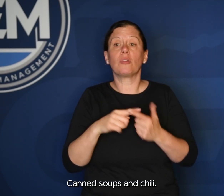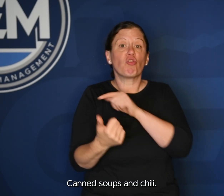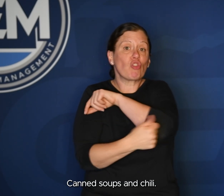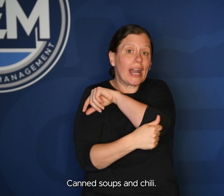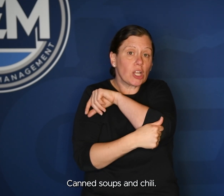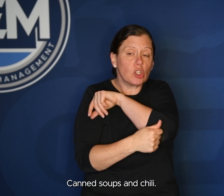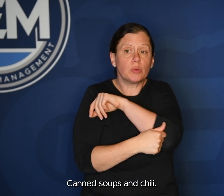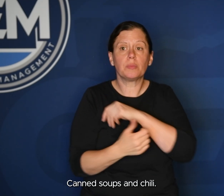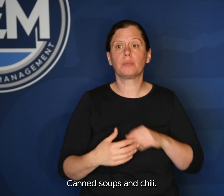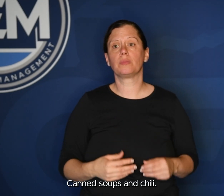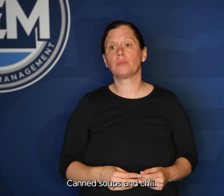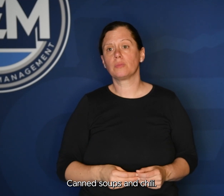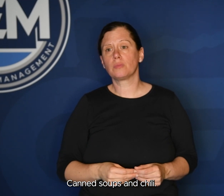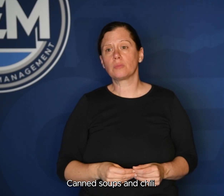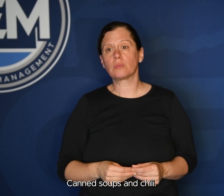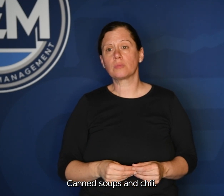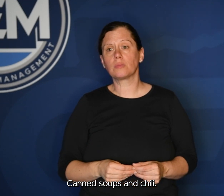Canned soups and chili.